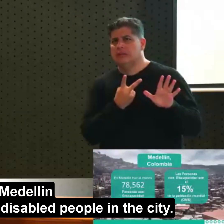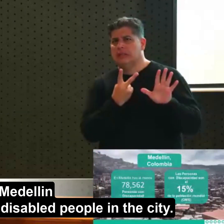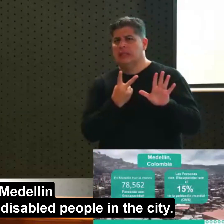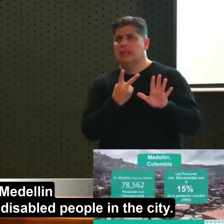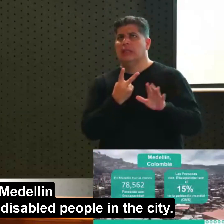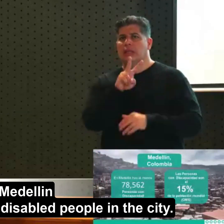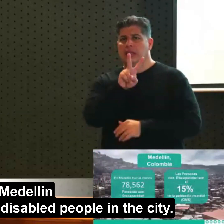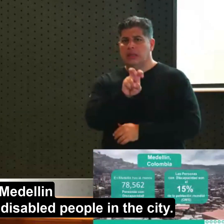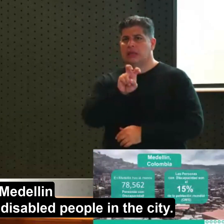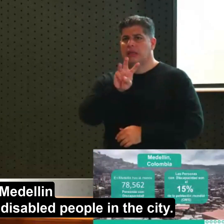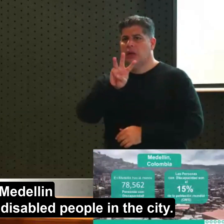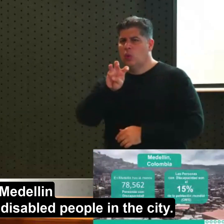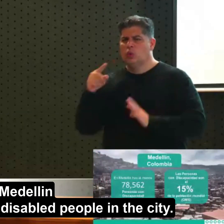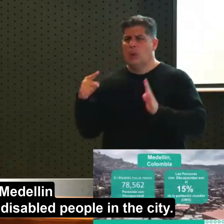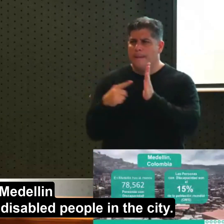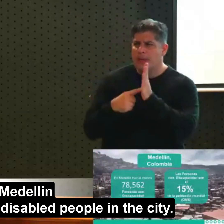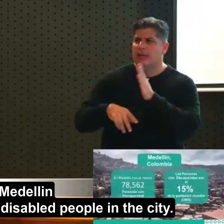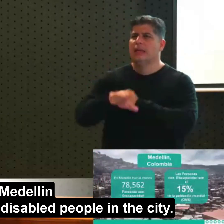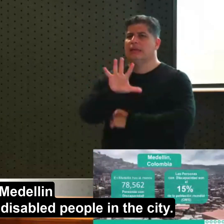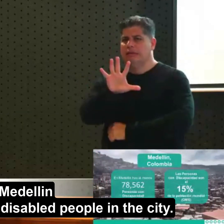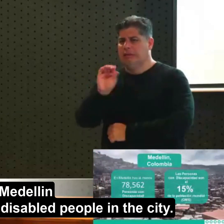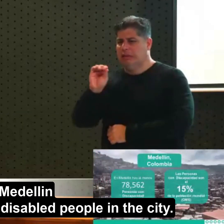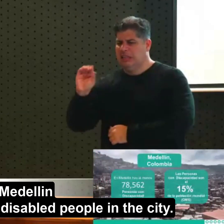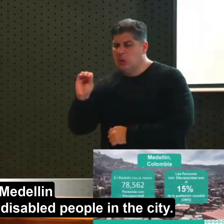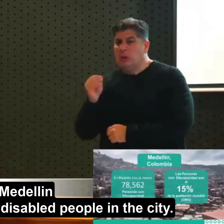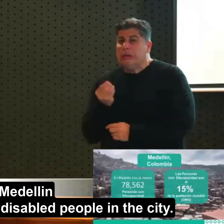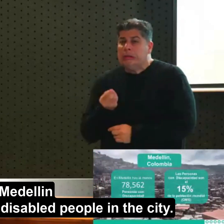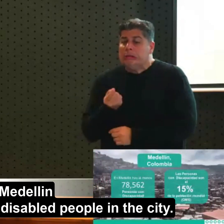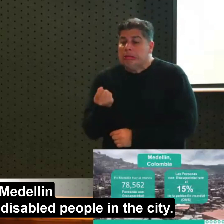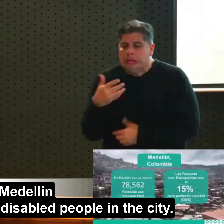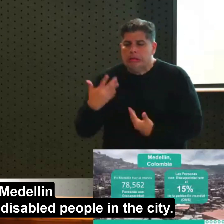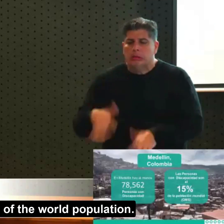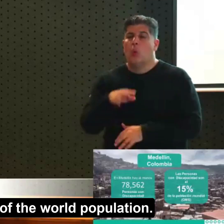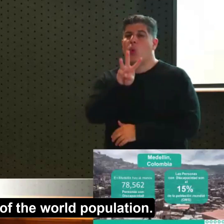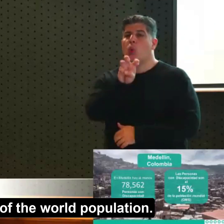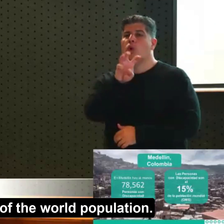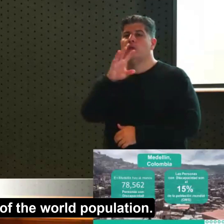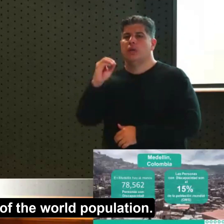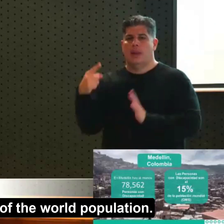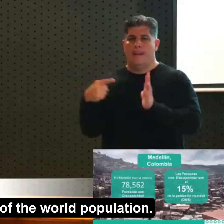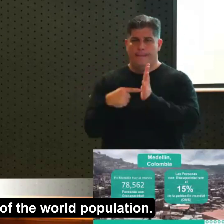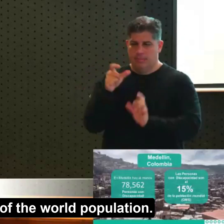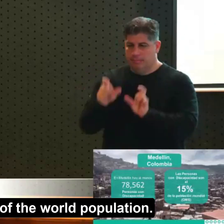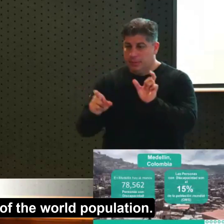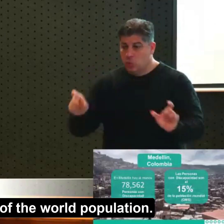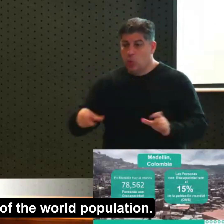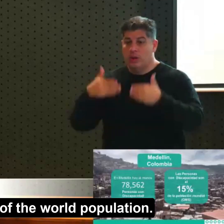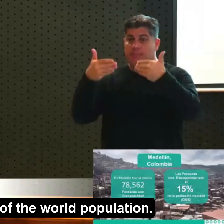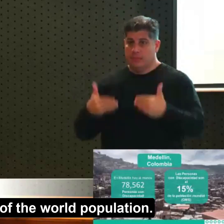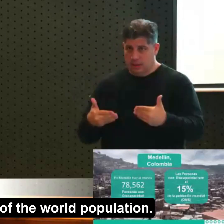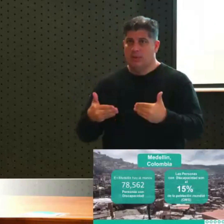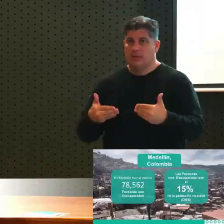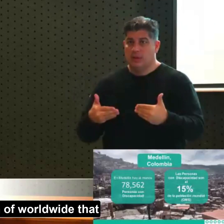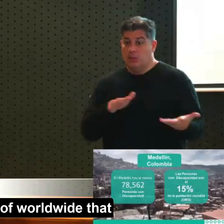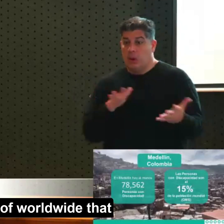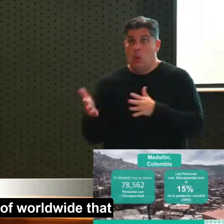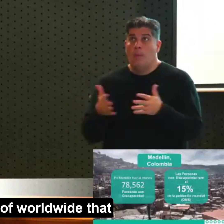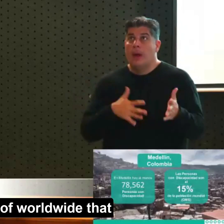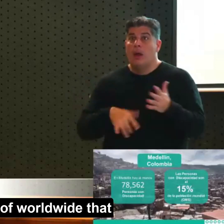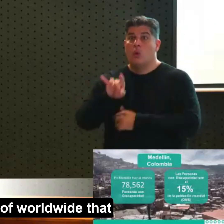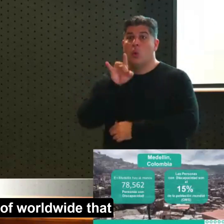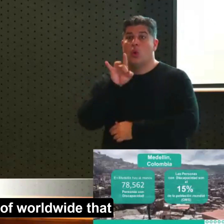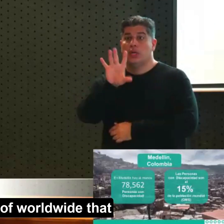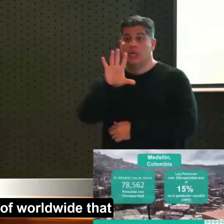78,562 disabled people, almost 80,000 disabled people in the city, and that's 15% of the world